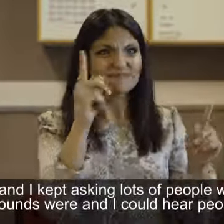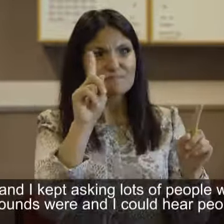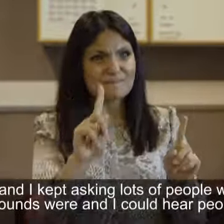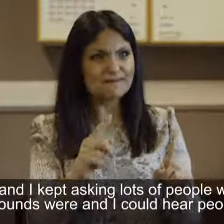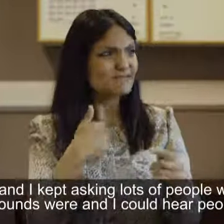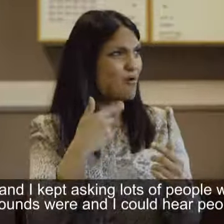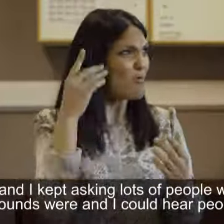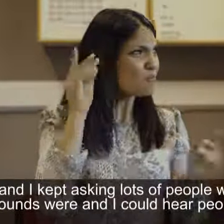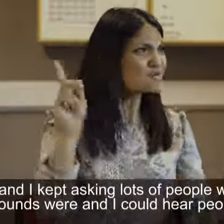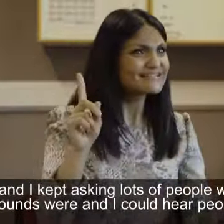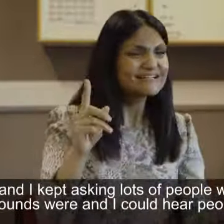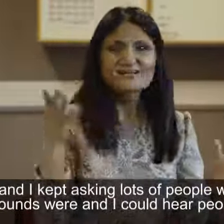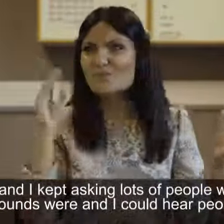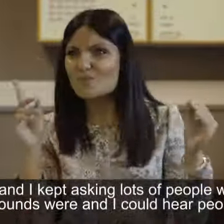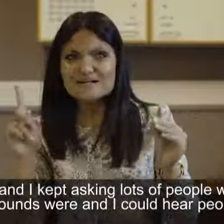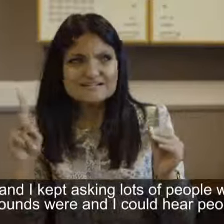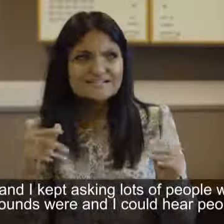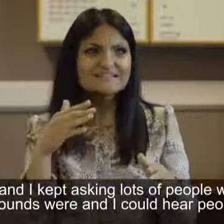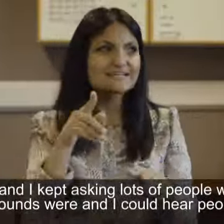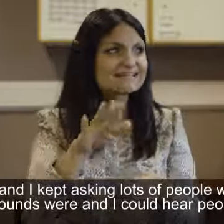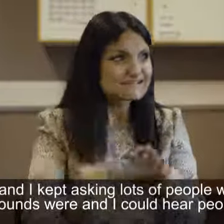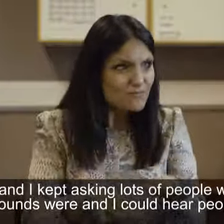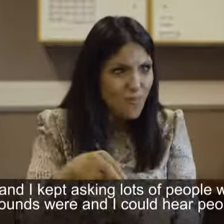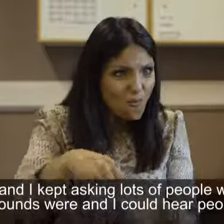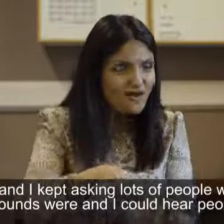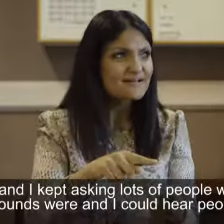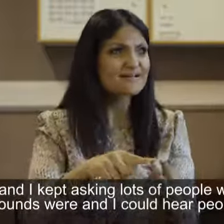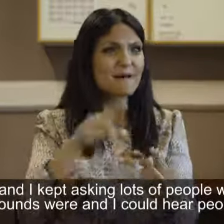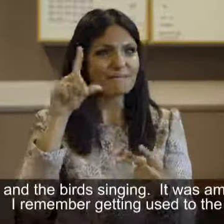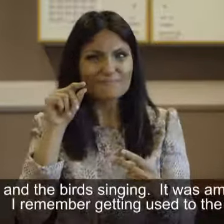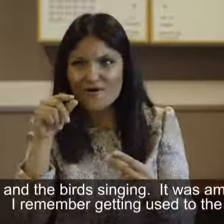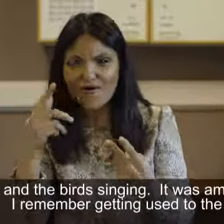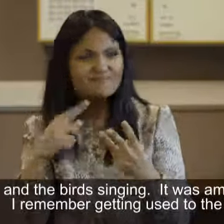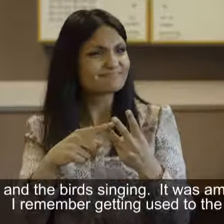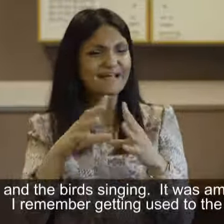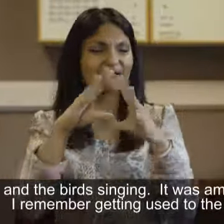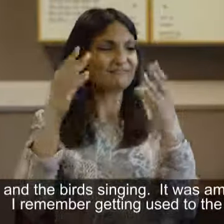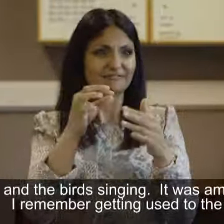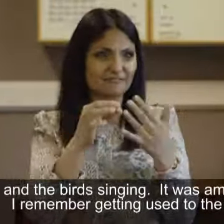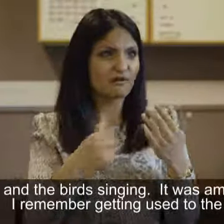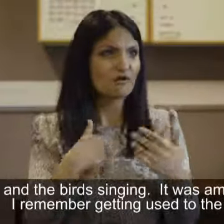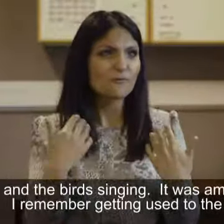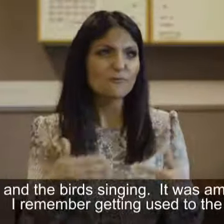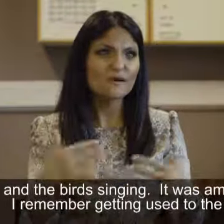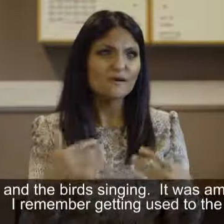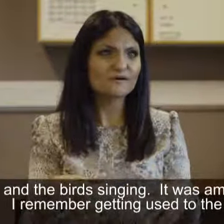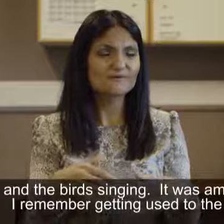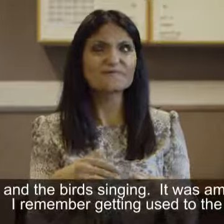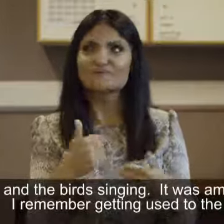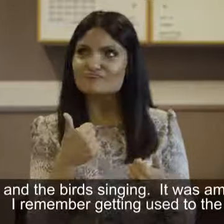lots of people what different sounds were, and I could hear people's footsteps and the birds singing. It was amazing, really.